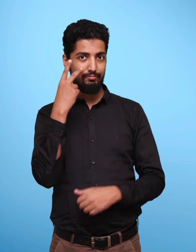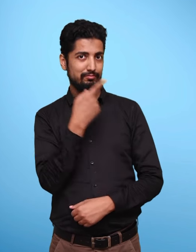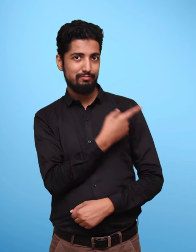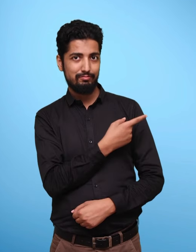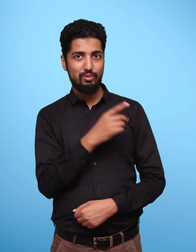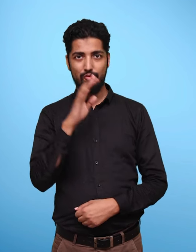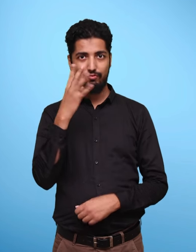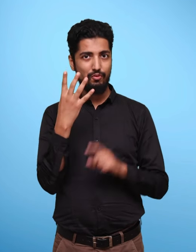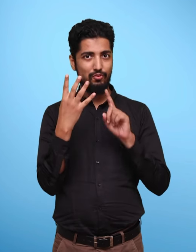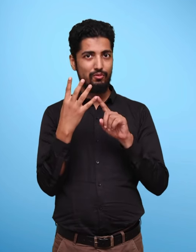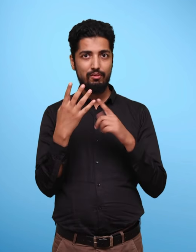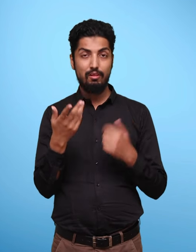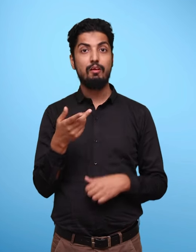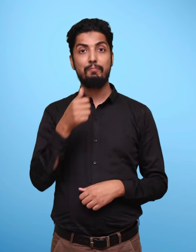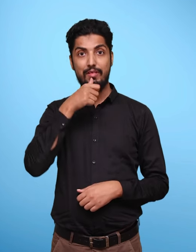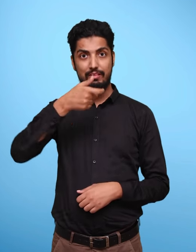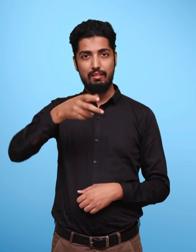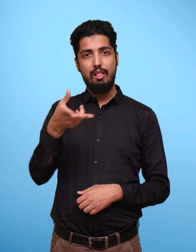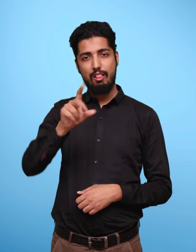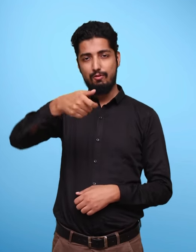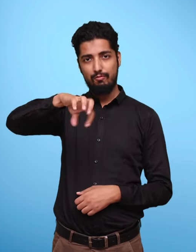4. Rinse your hands again.